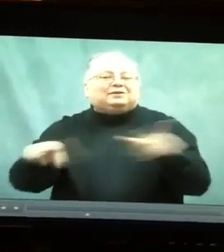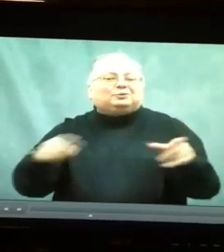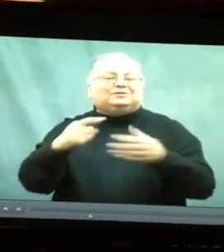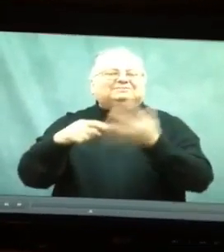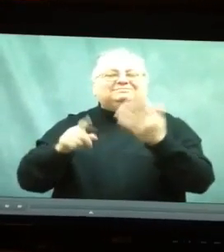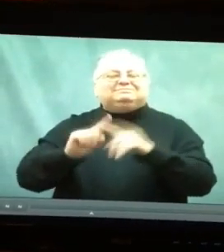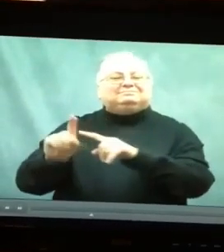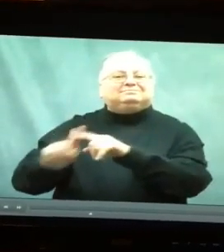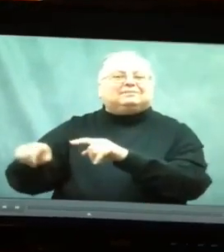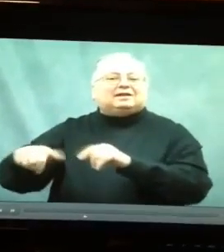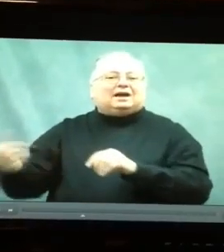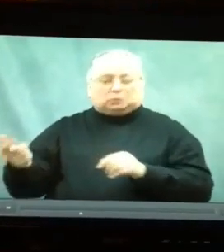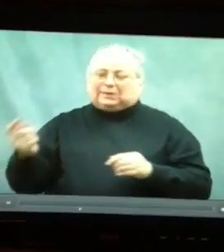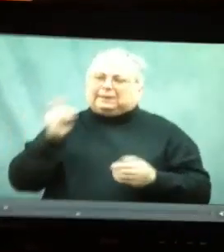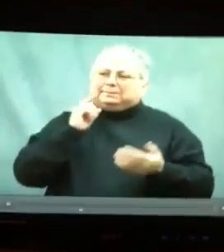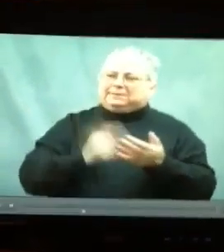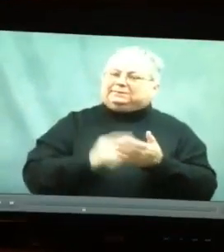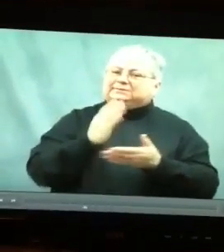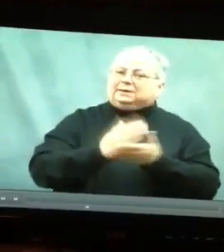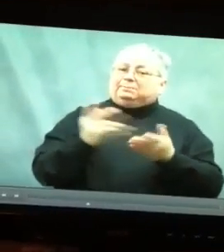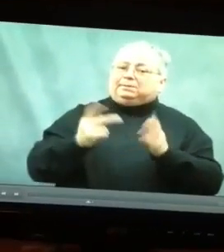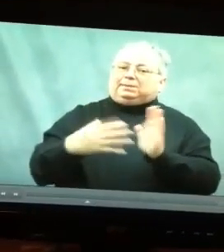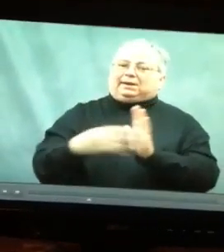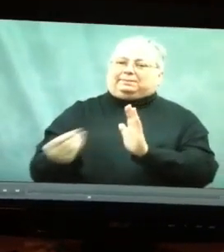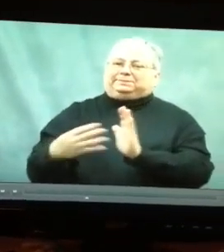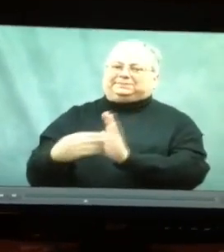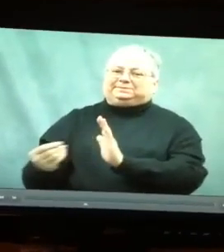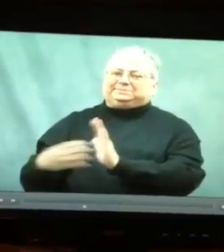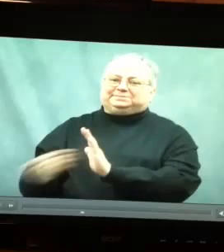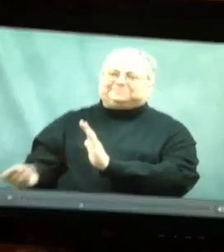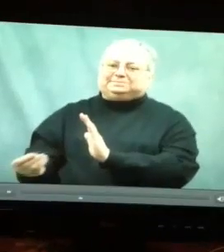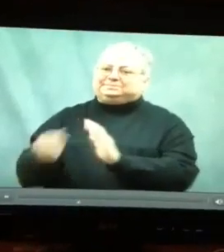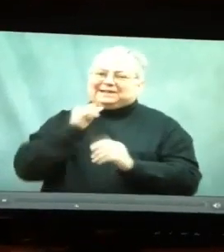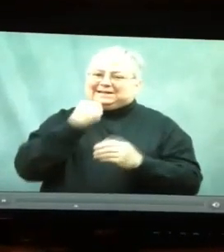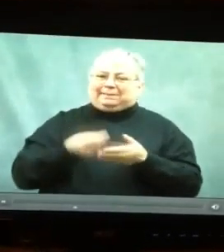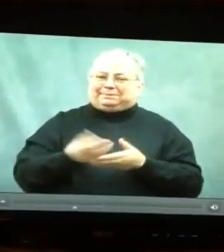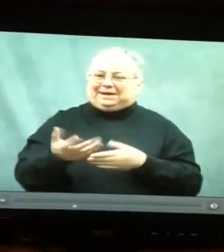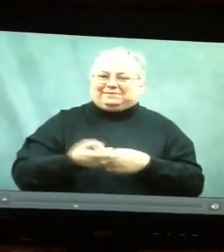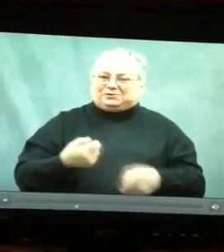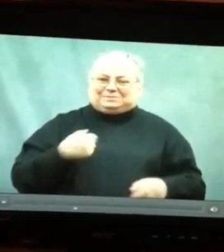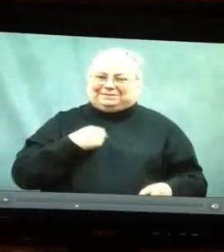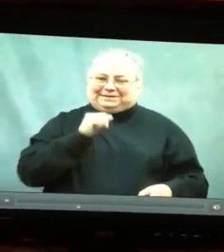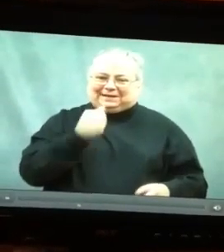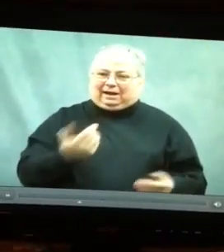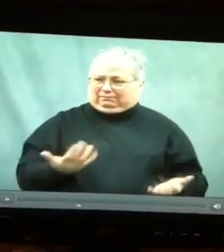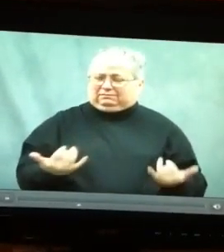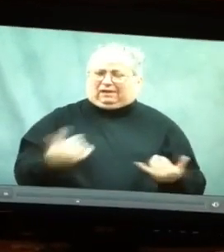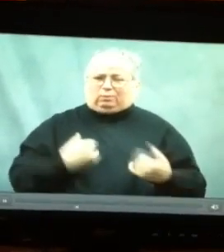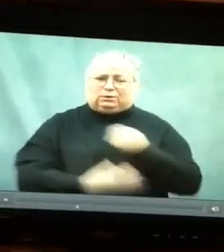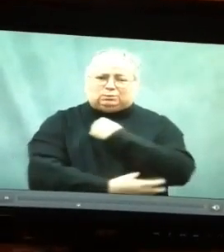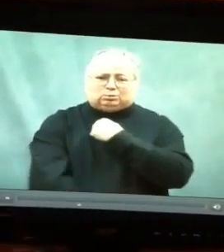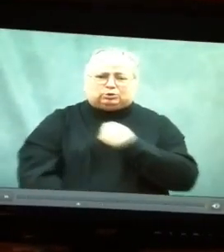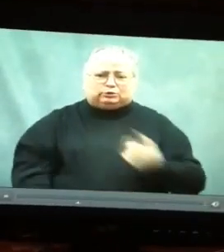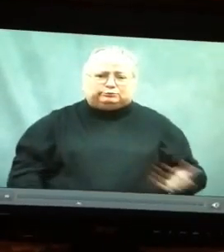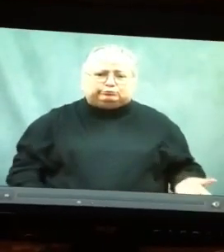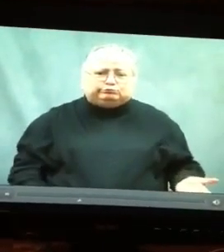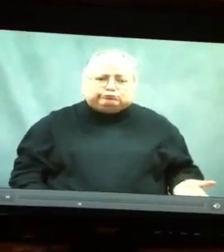made a DVD for sign language students and somebody went and copied my DVD, so I didn't get any money from that.